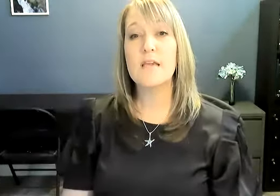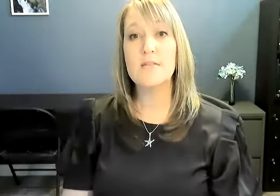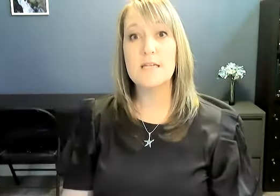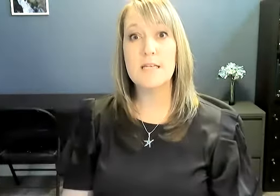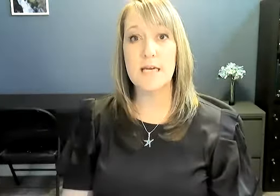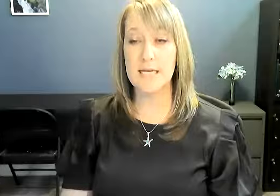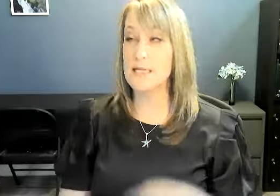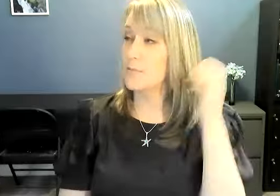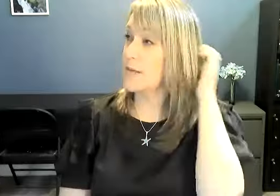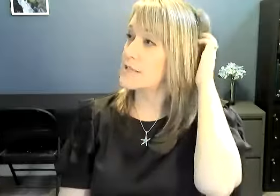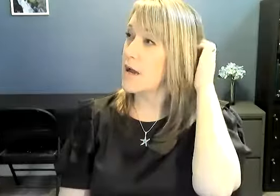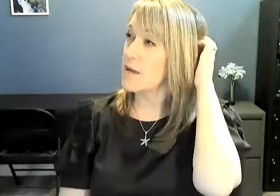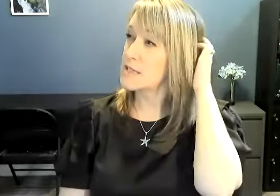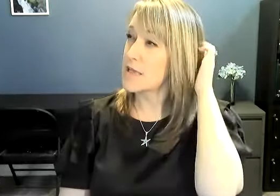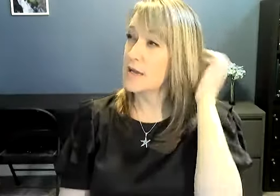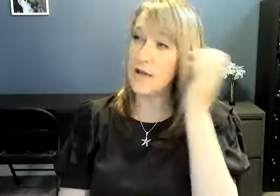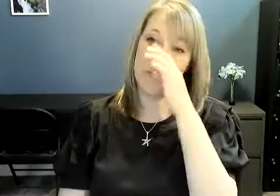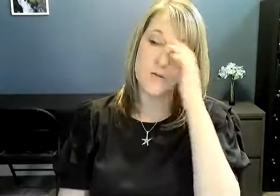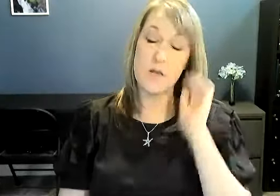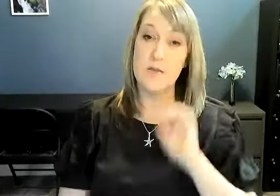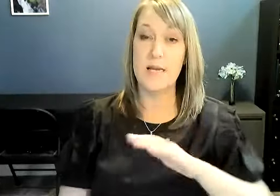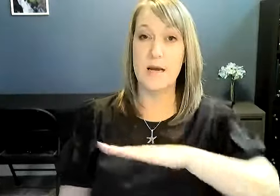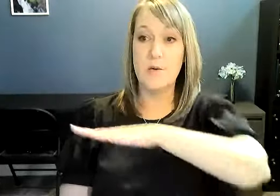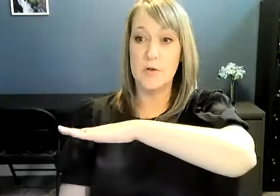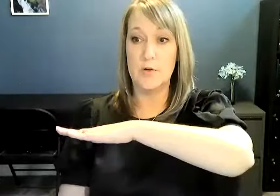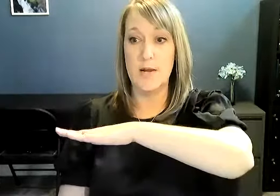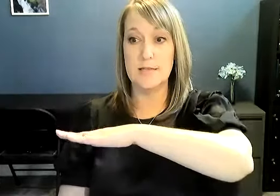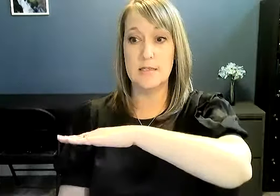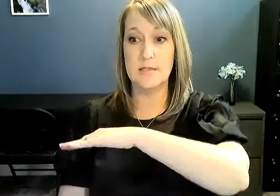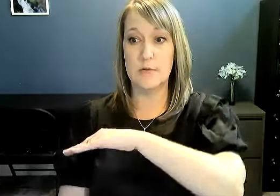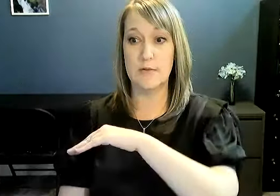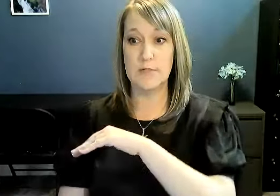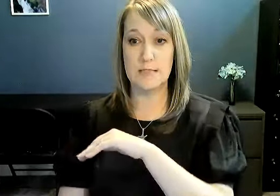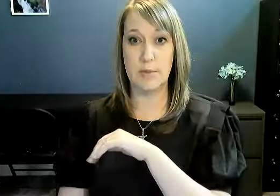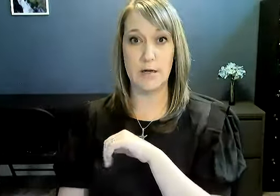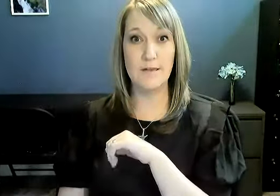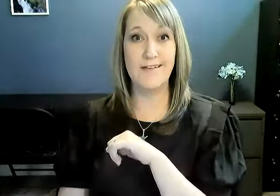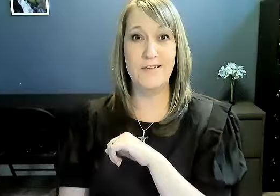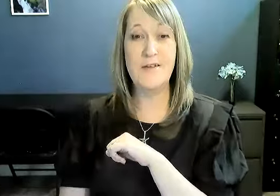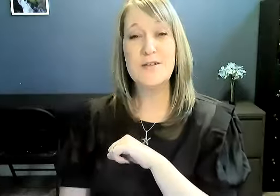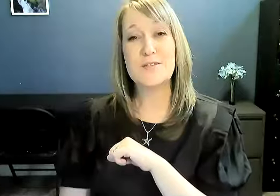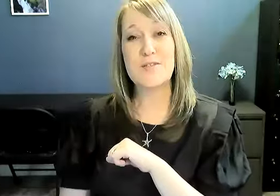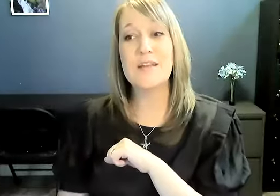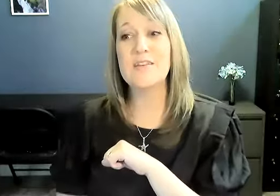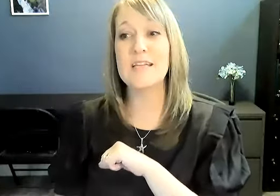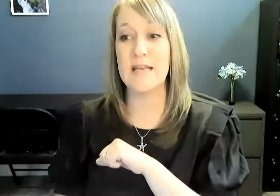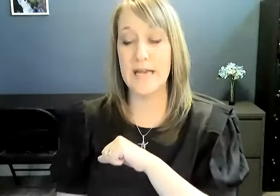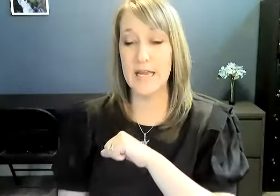Evening and night. Now, by the time the sun kind of goes all the way down, your horizon has sort of disappeared. So for evening and night,